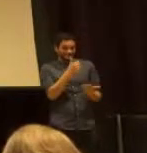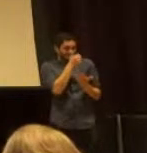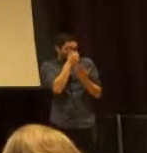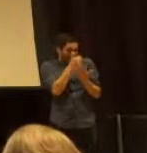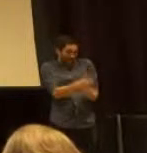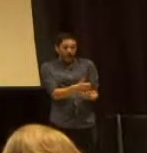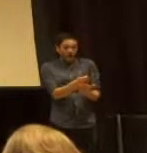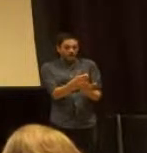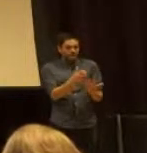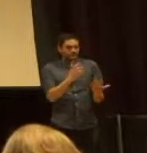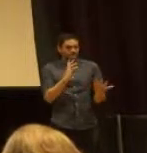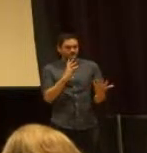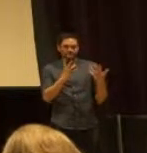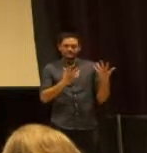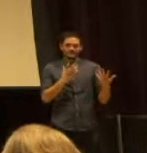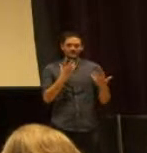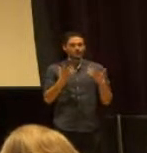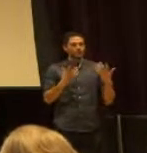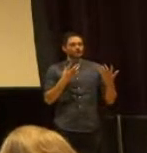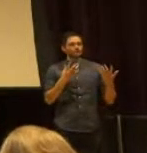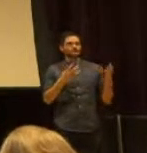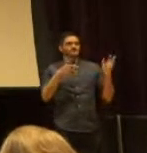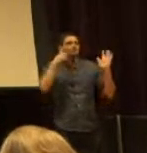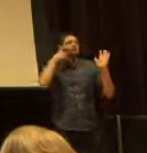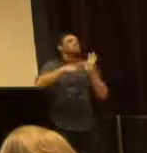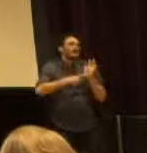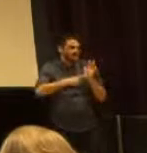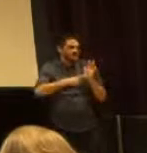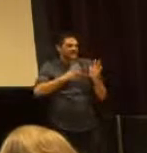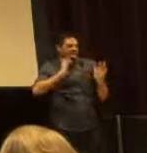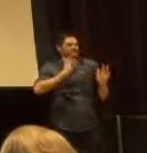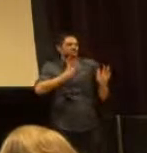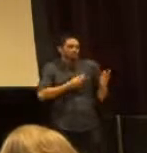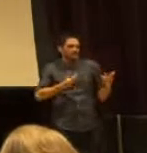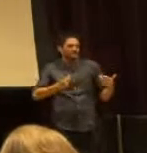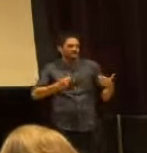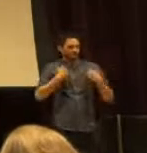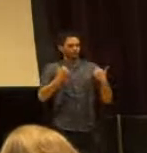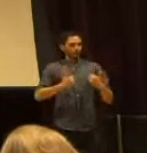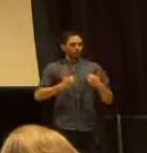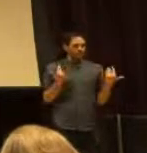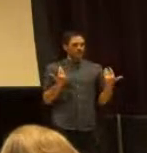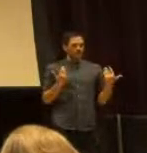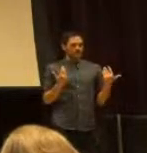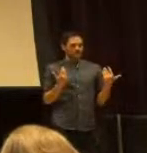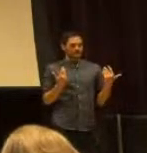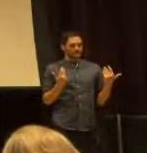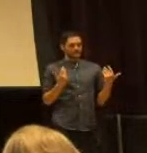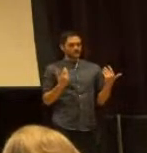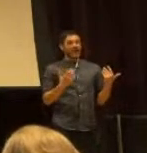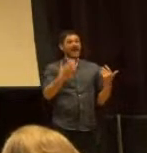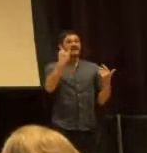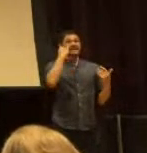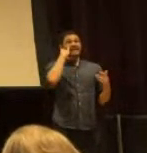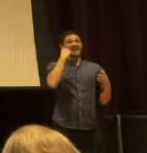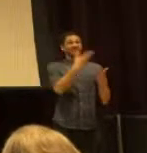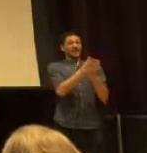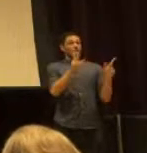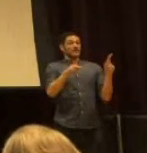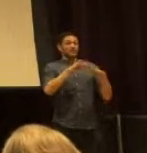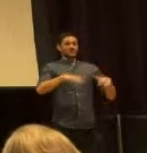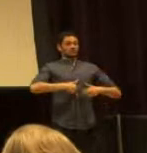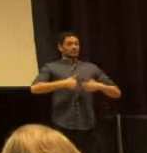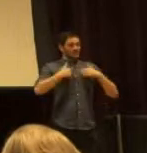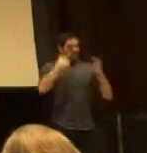and reminding, just being seen as a trans youth by the people in your life has such